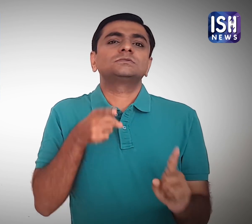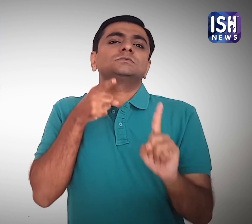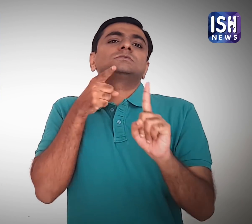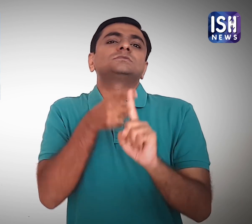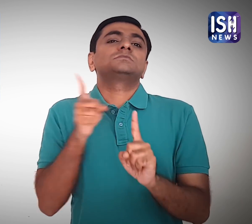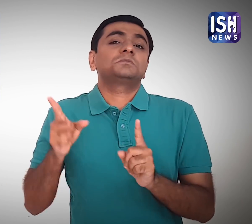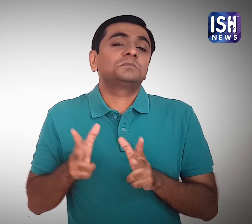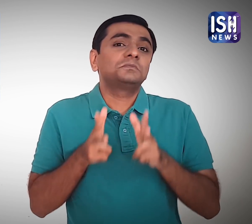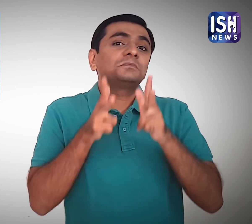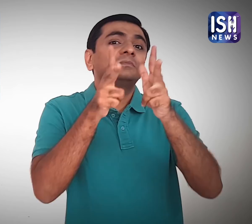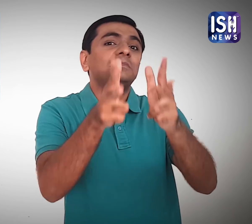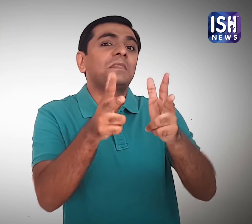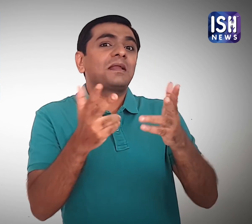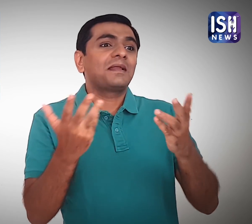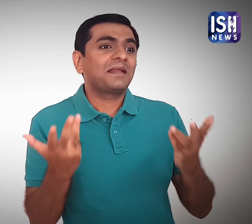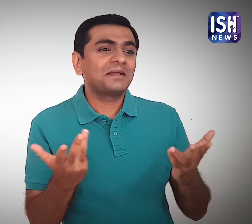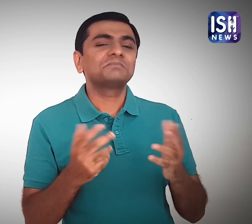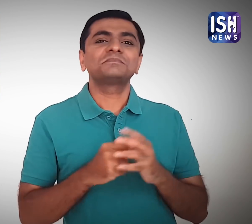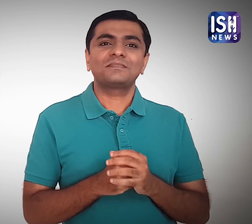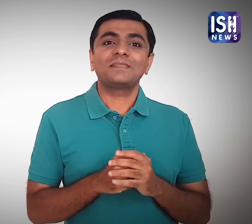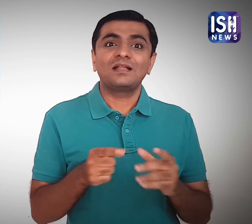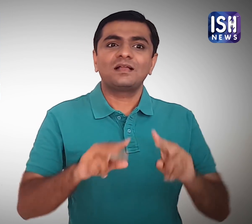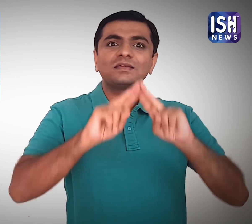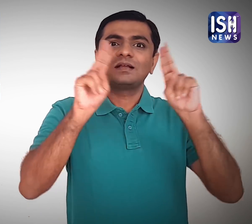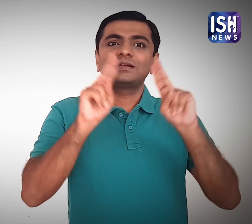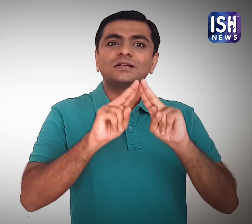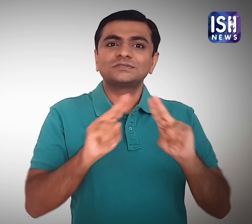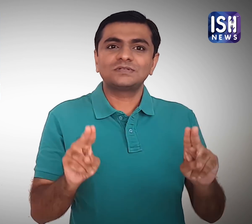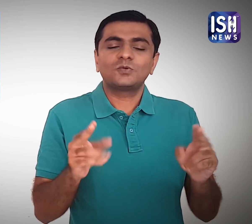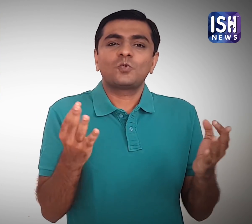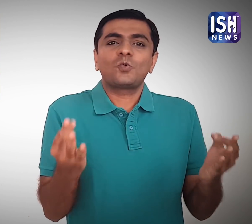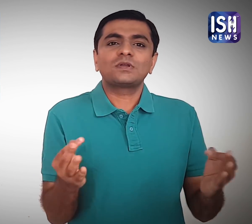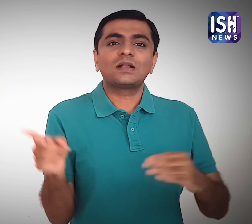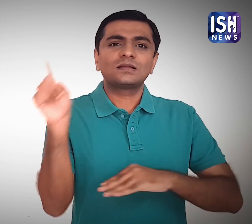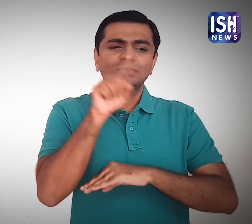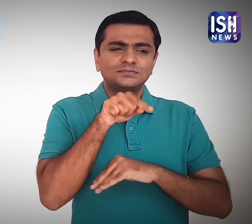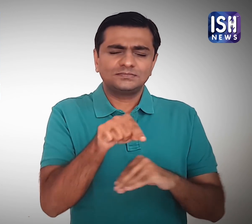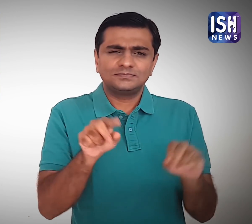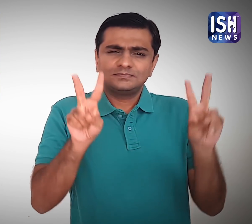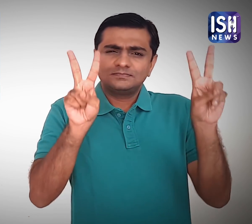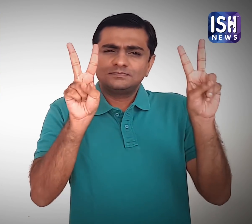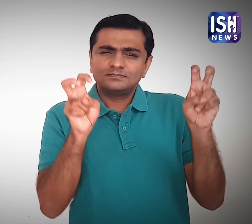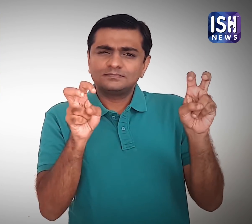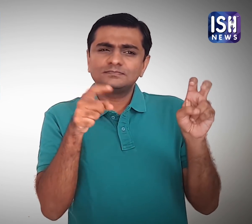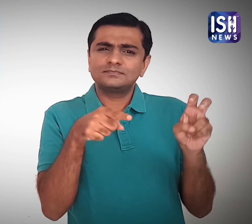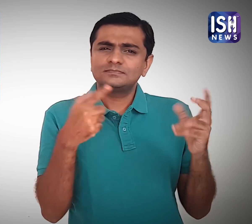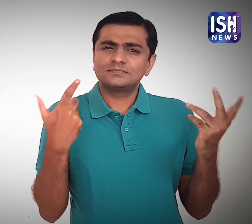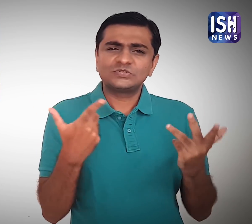Hence, he wanted this day to be Yoga Day. The theme for this year's International Yoga